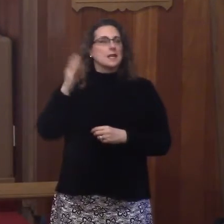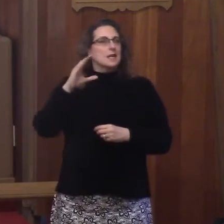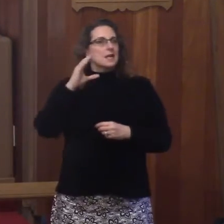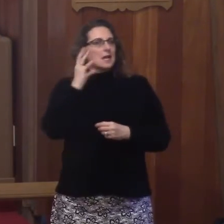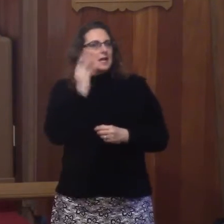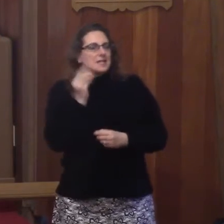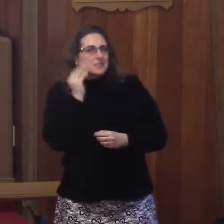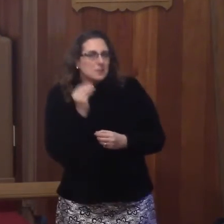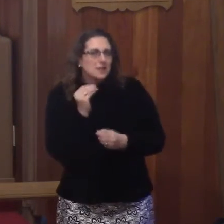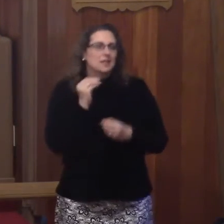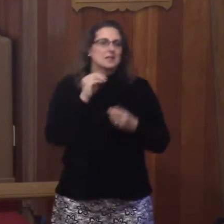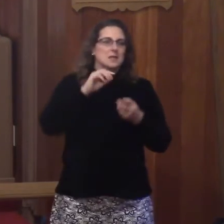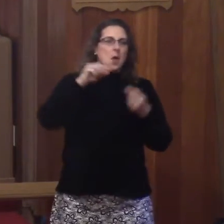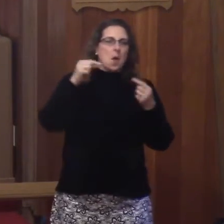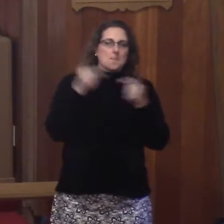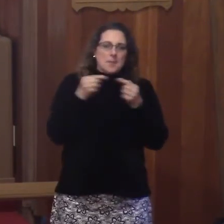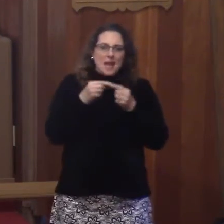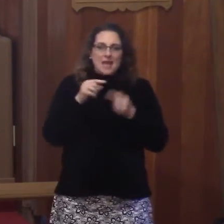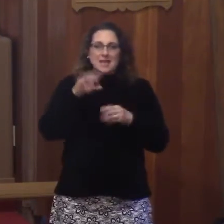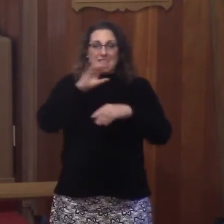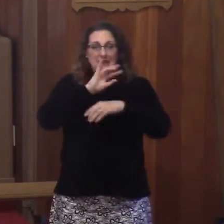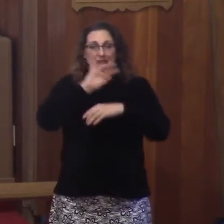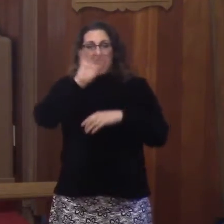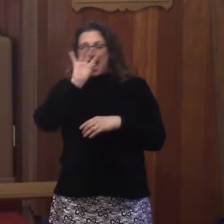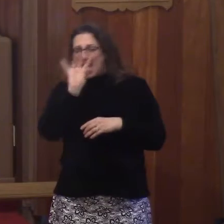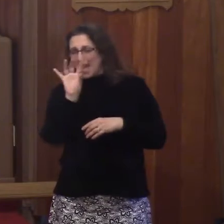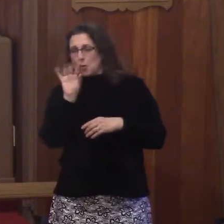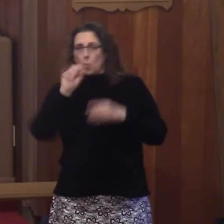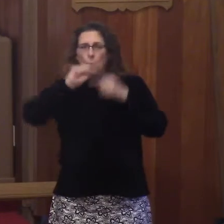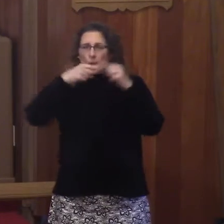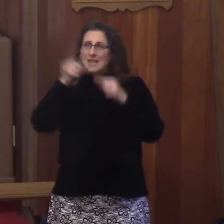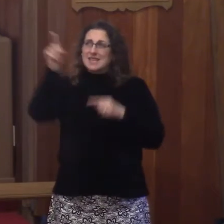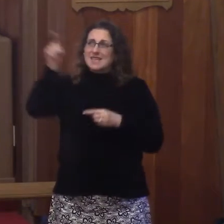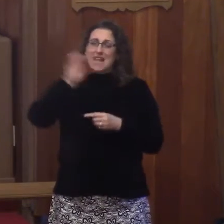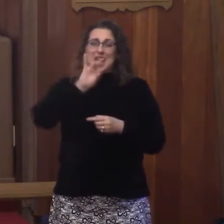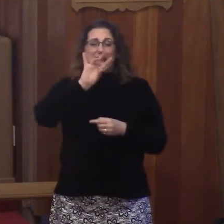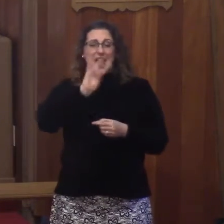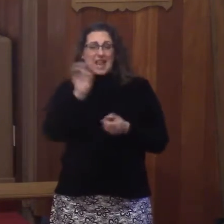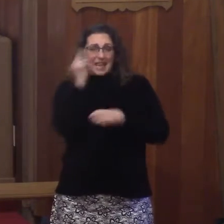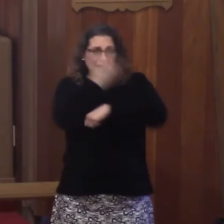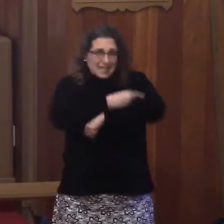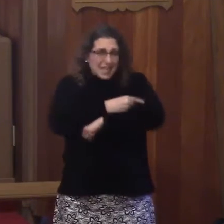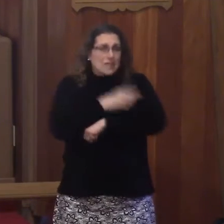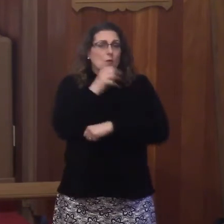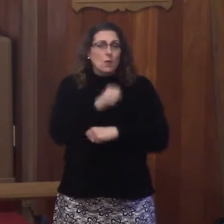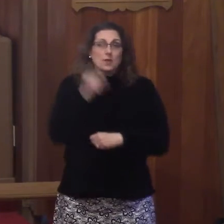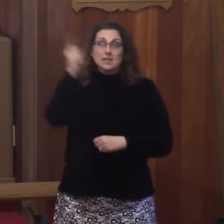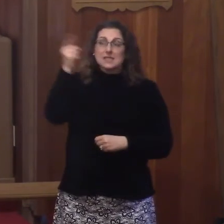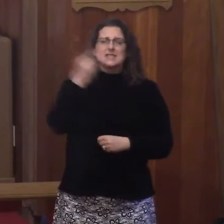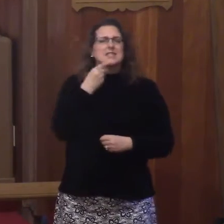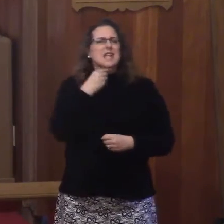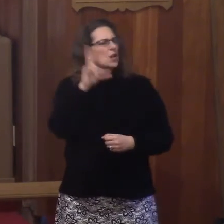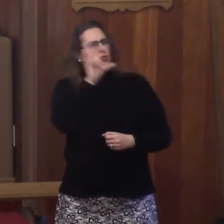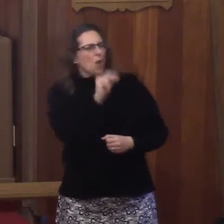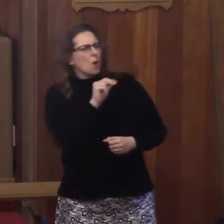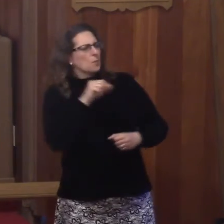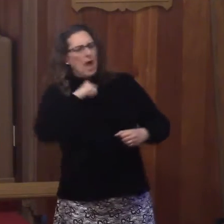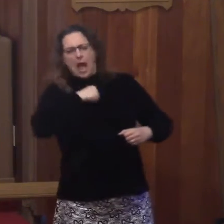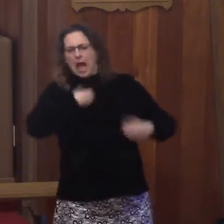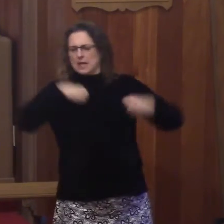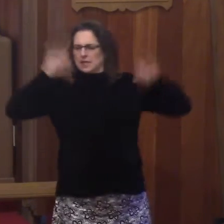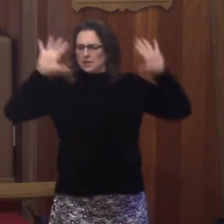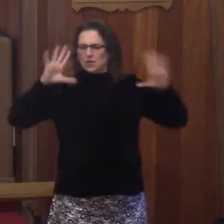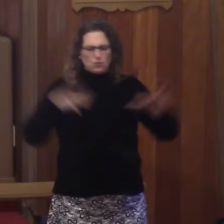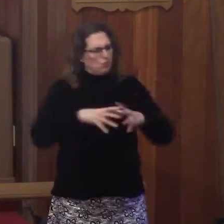in his circumcision, the pain that he will suffer on the cross for us. And does he say, no, I'm going to do it.